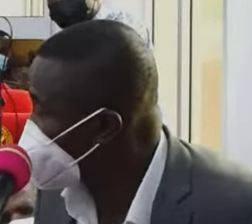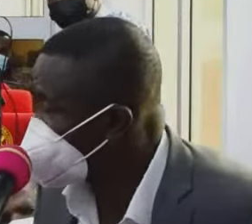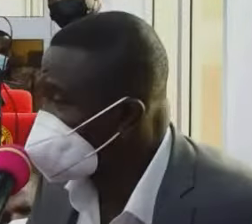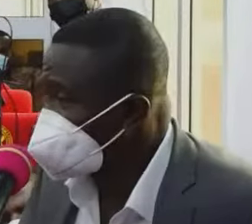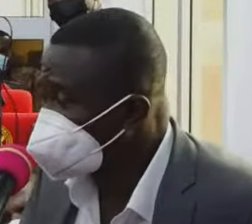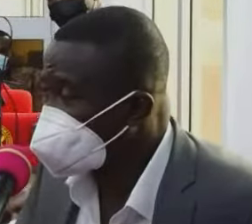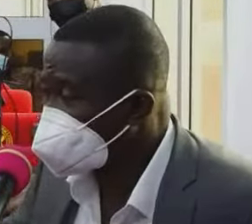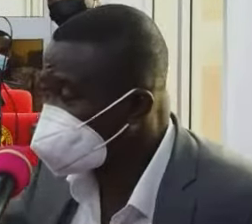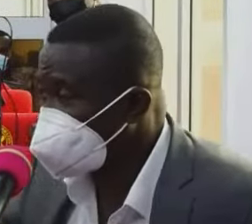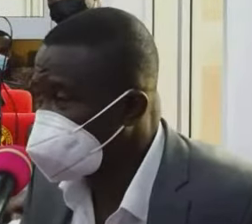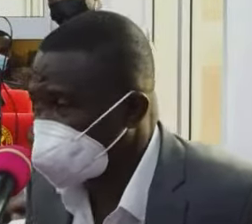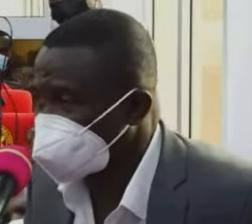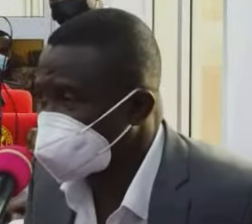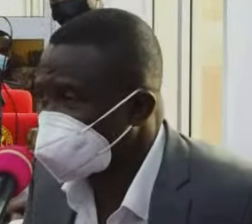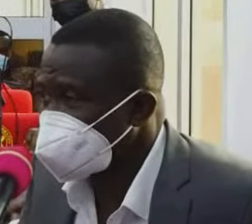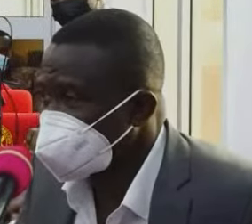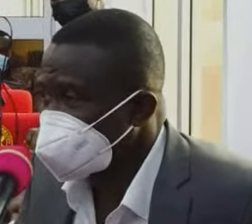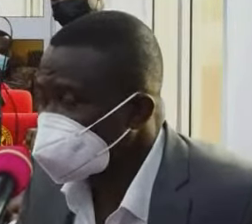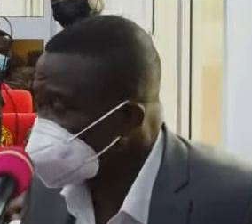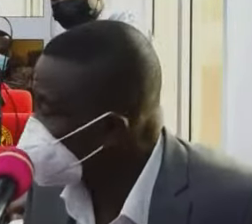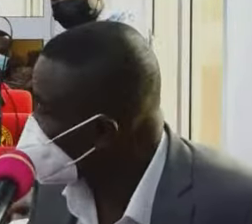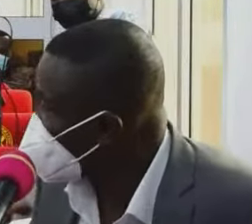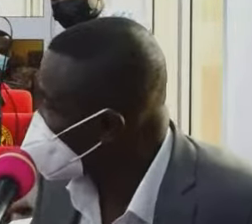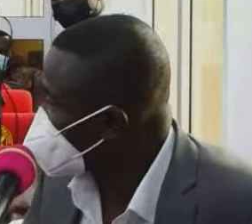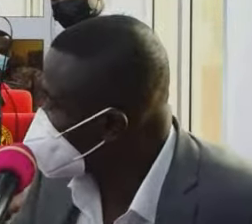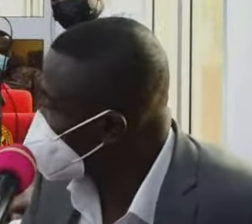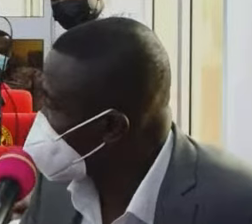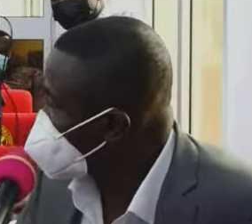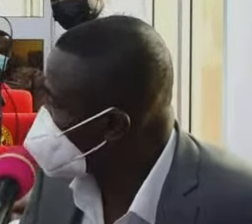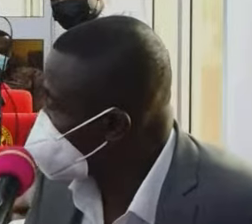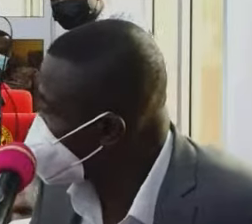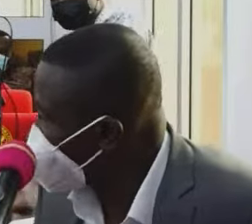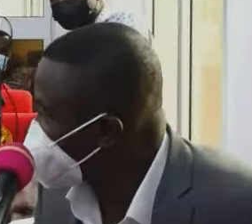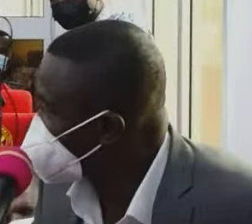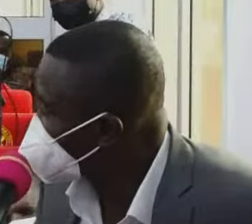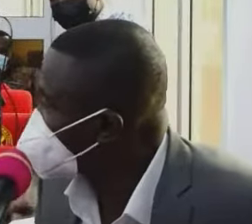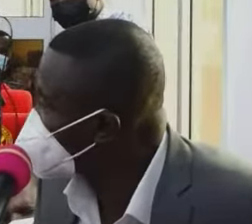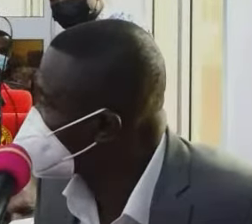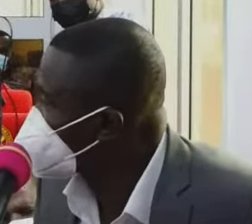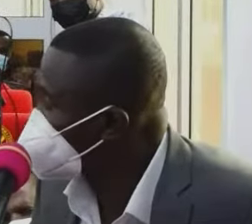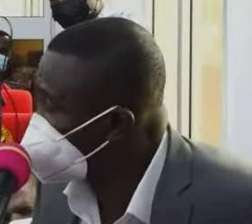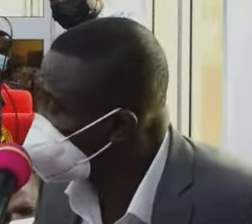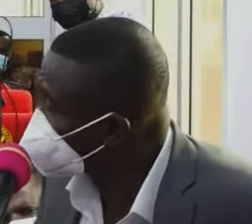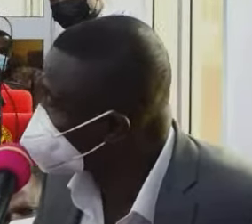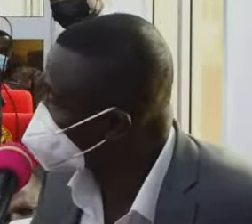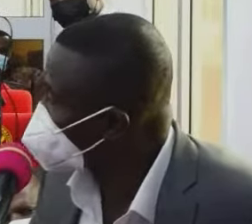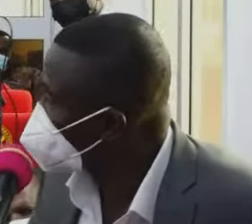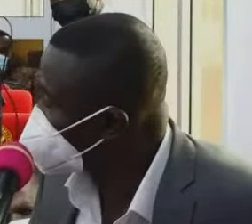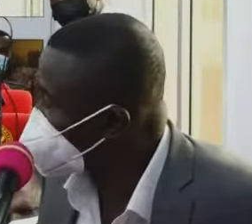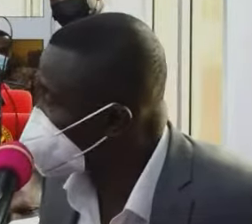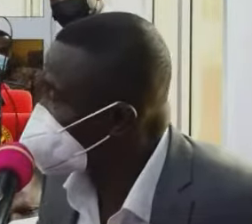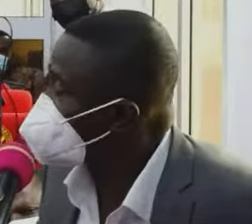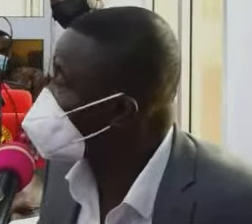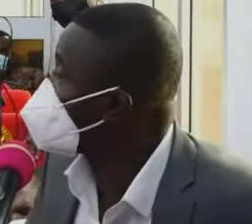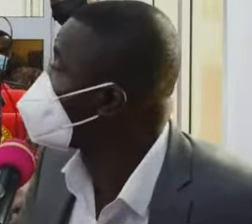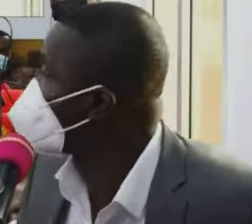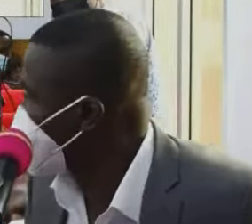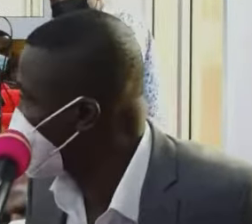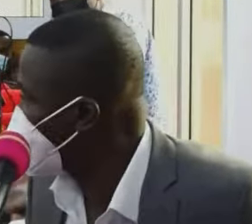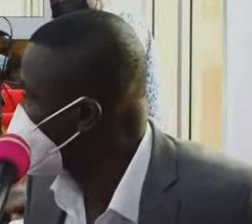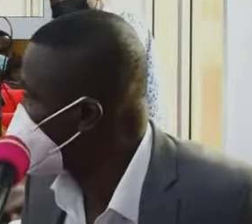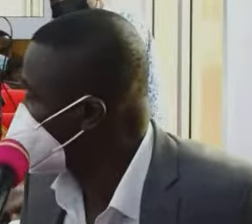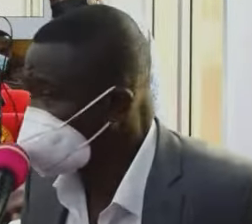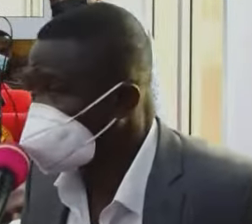issue. Ours is to get to the facts so that we can prevent such issues or incidents happening in